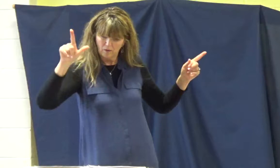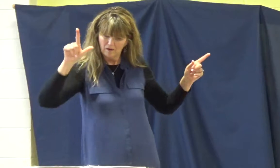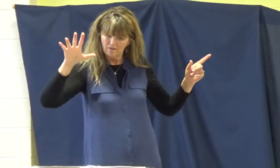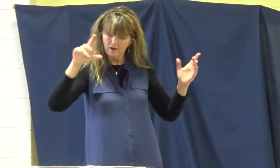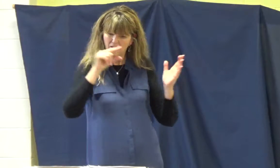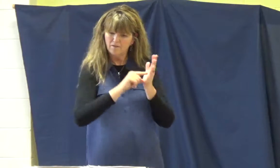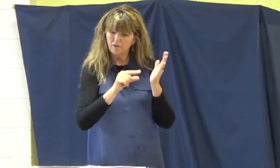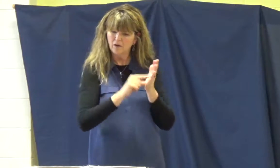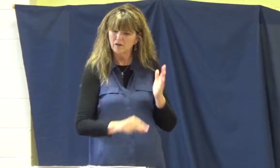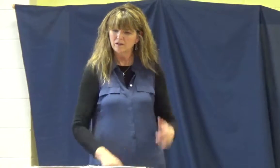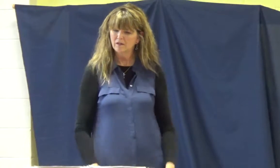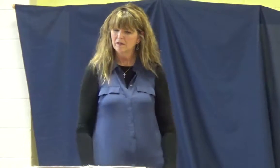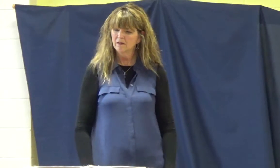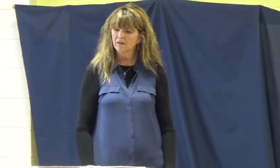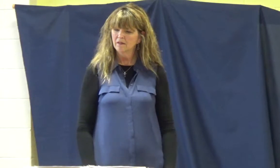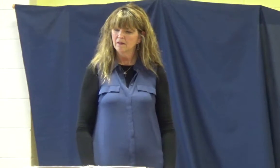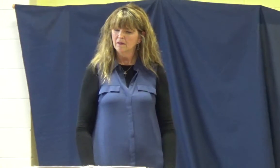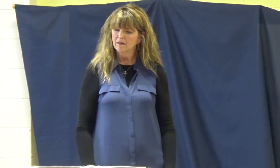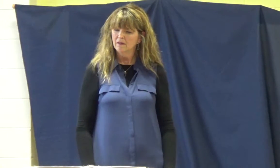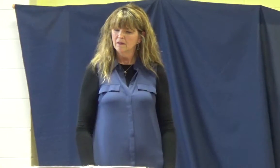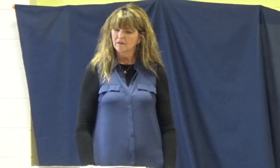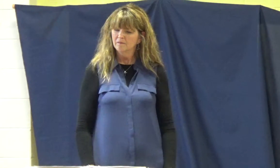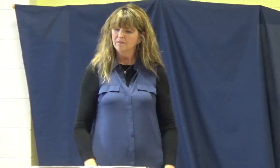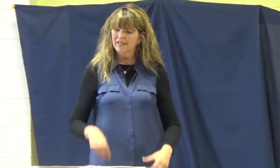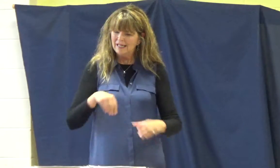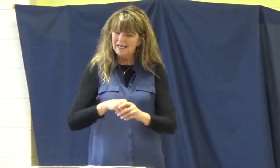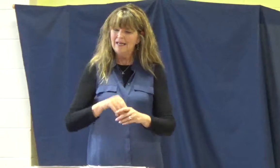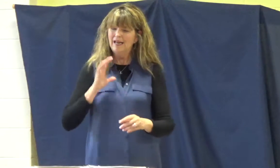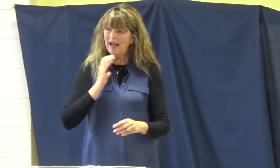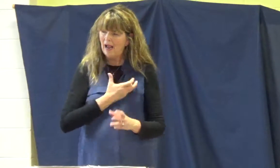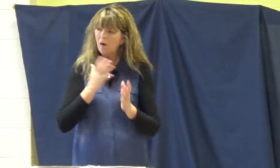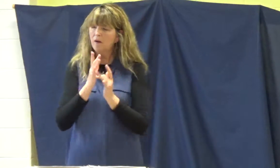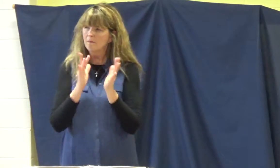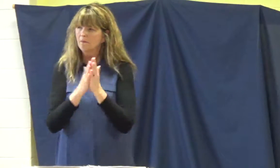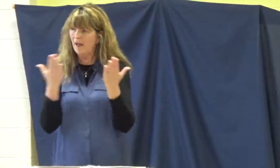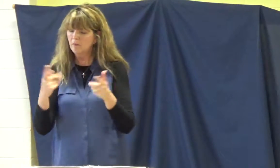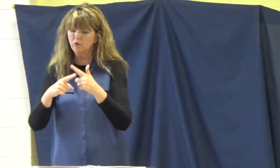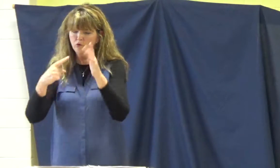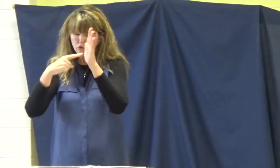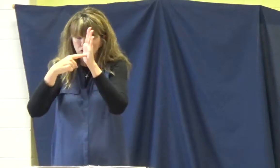This book that has one chapter with only 25 verses